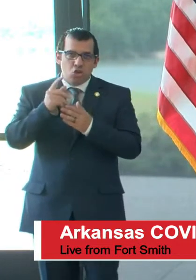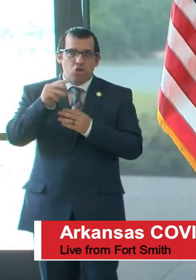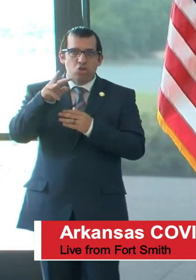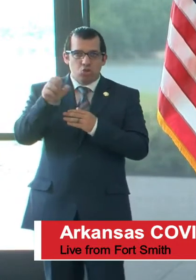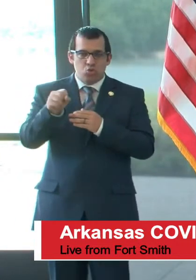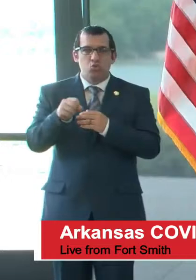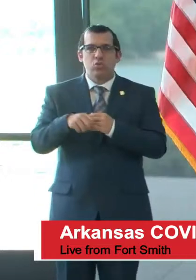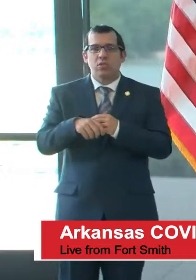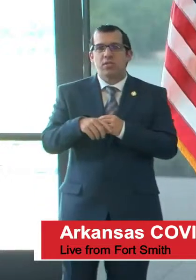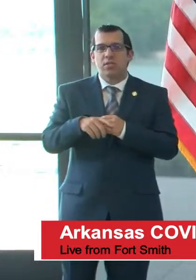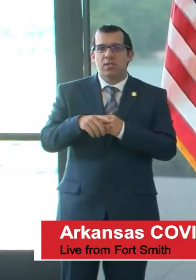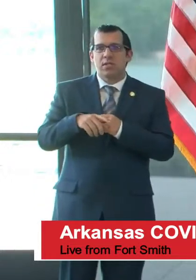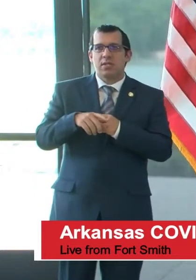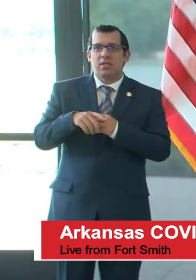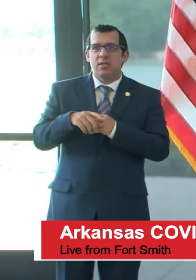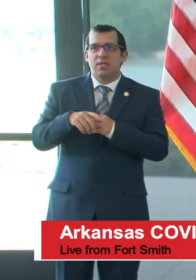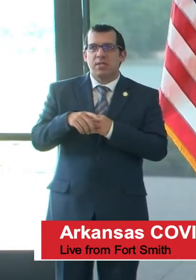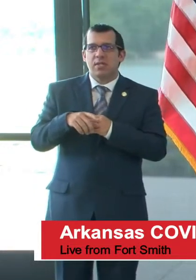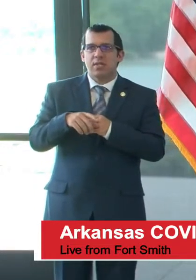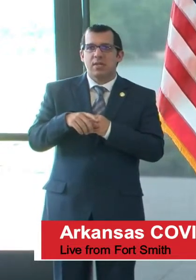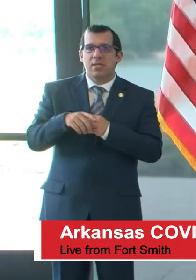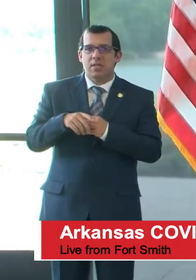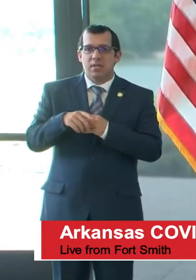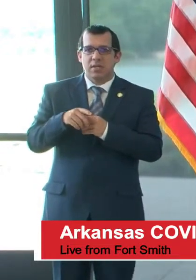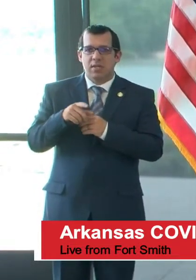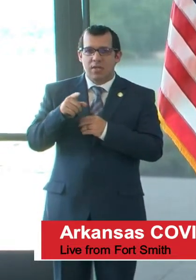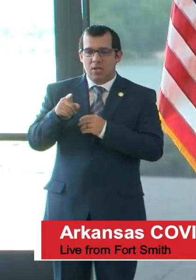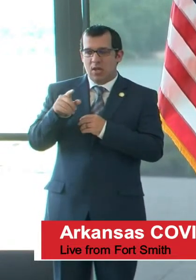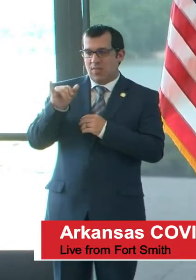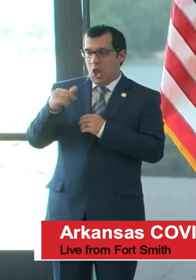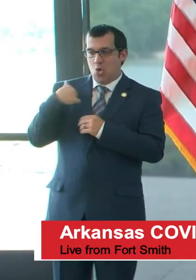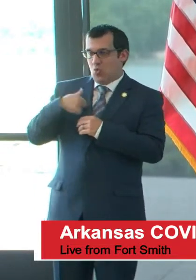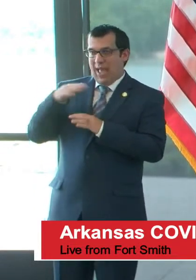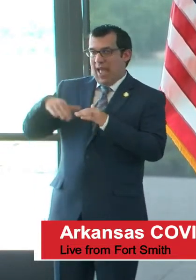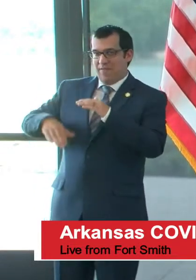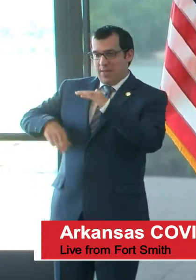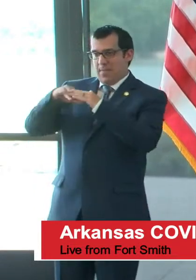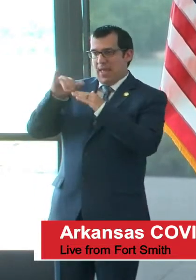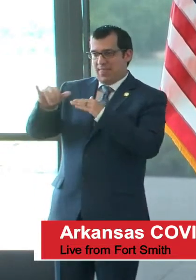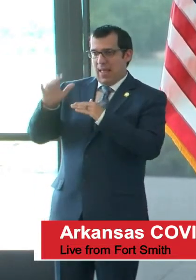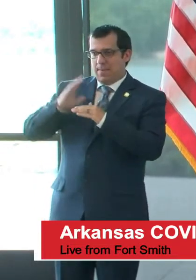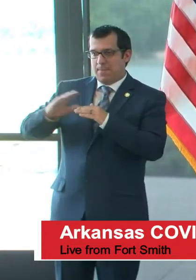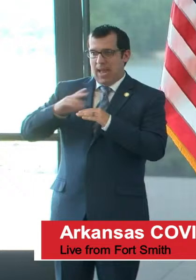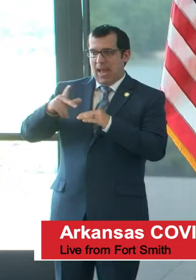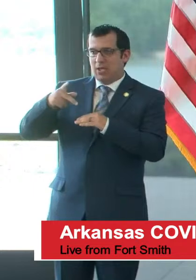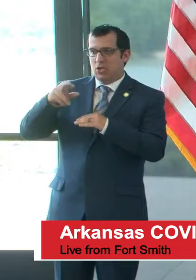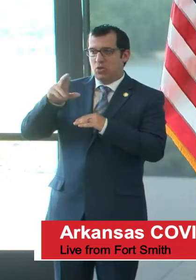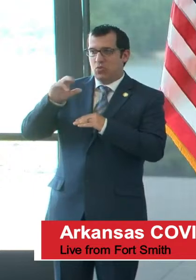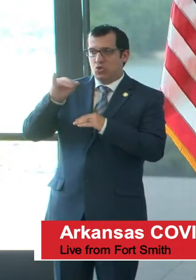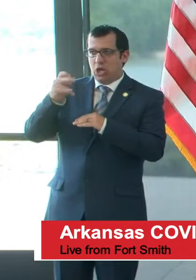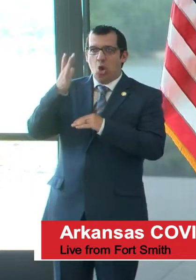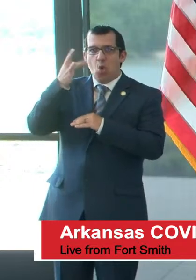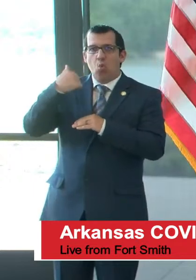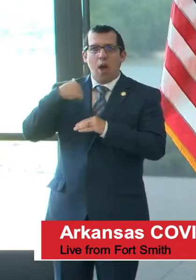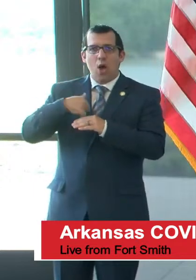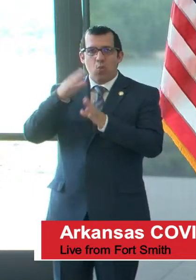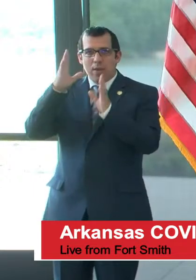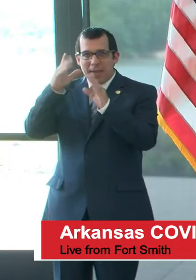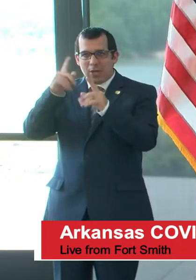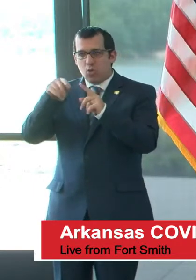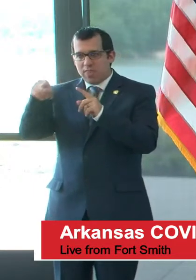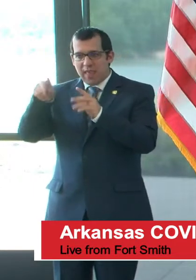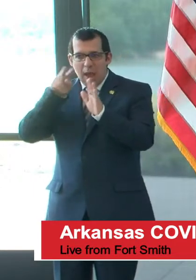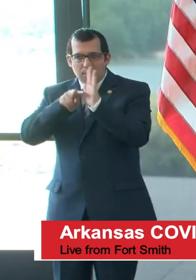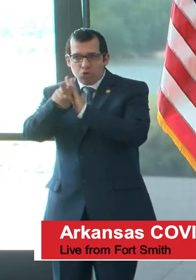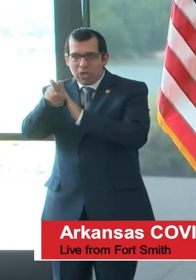is that the reality has not met the past projections. So I've had listeners this morning who said, why should we pay attention to these projections